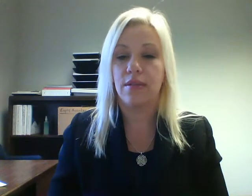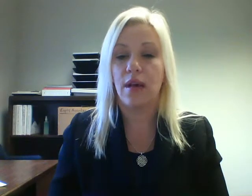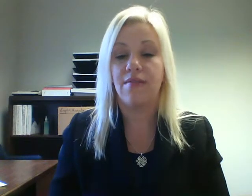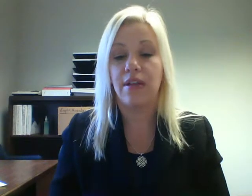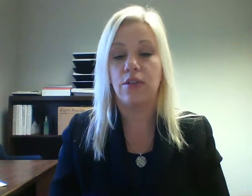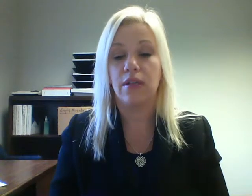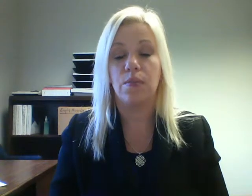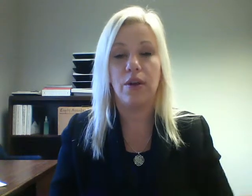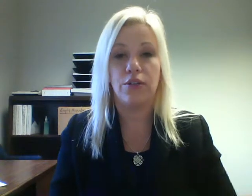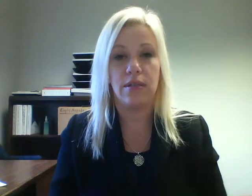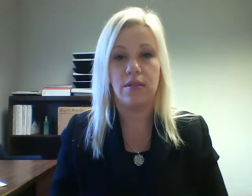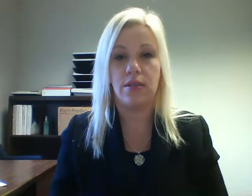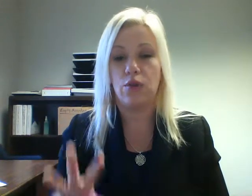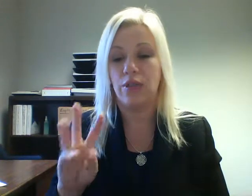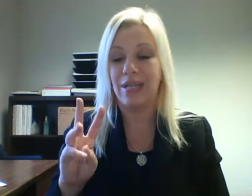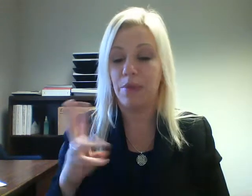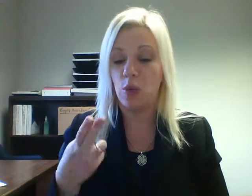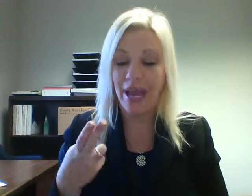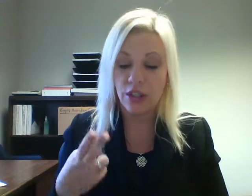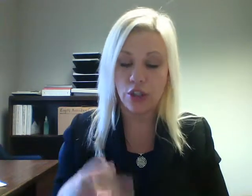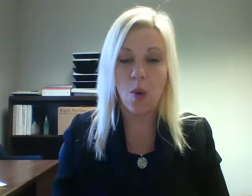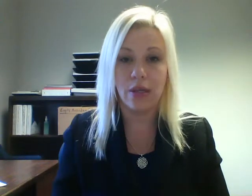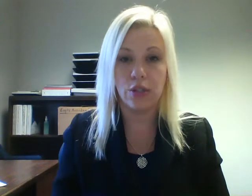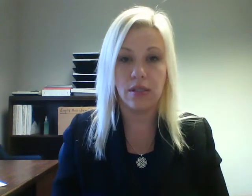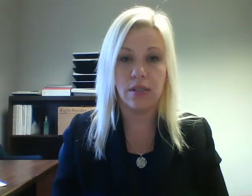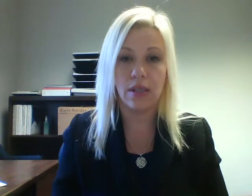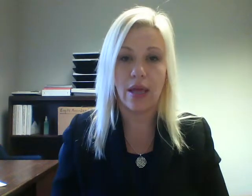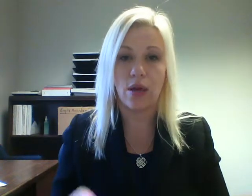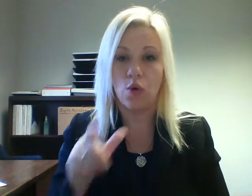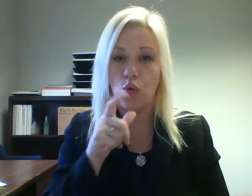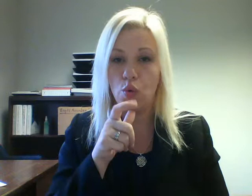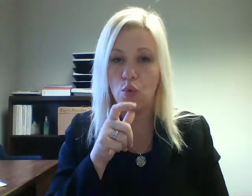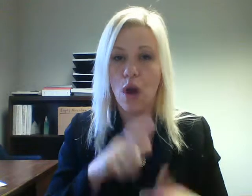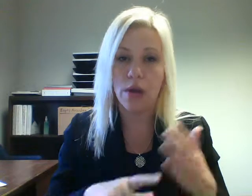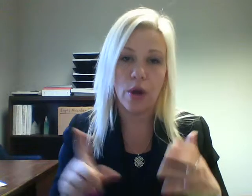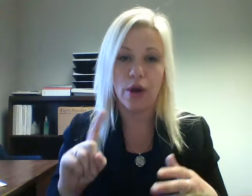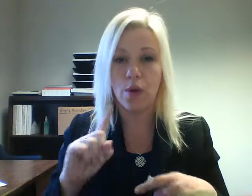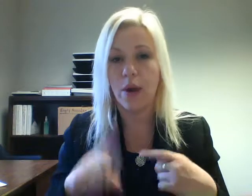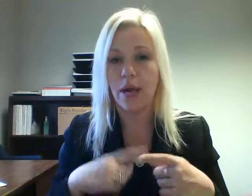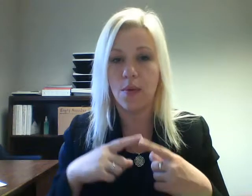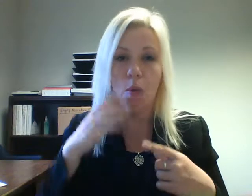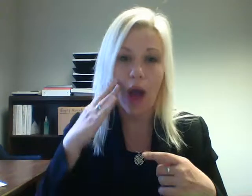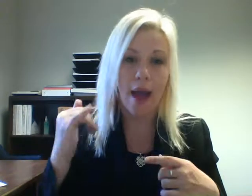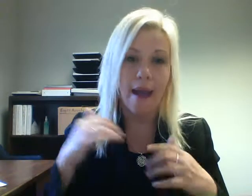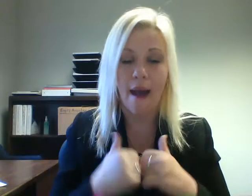on facial expressions, your WH questions, like who, what, where, when, why, how.